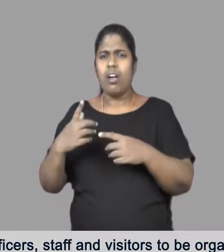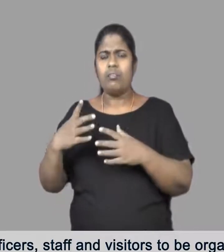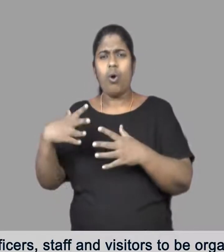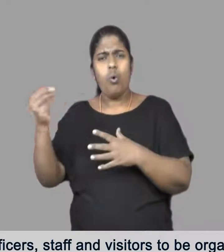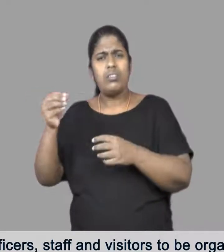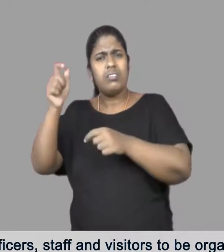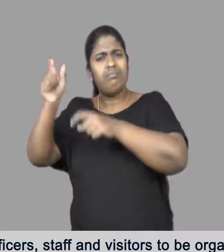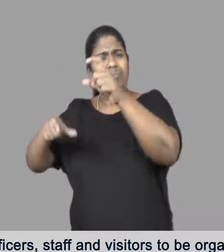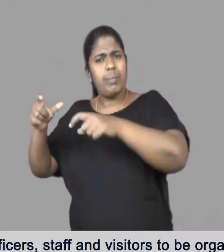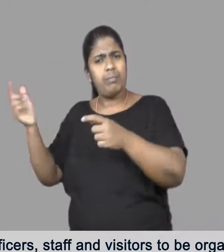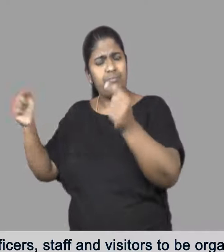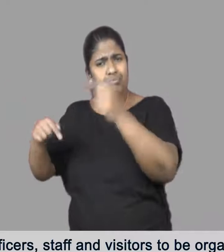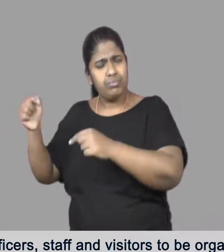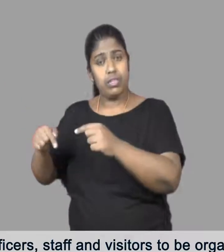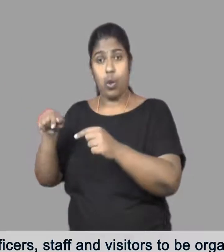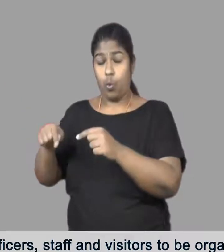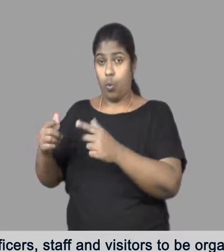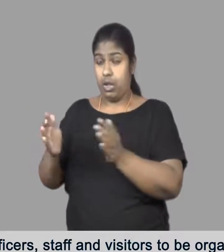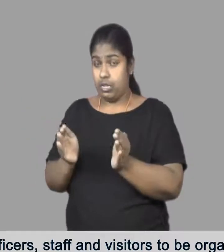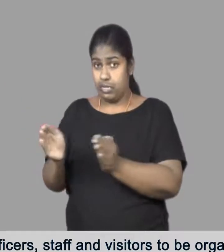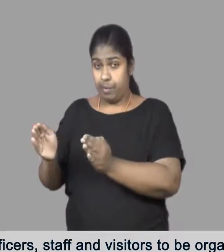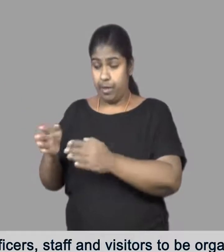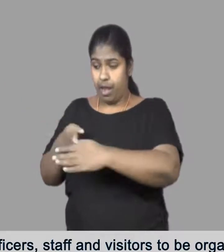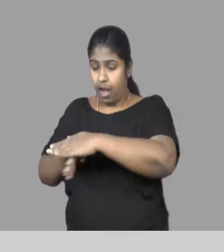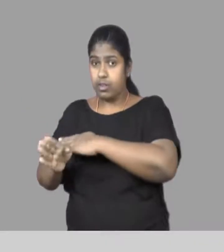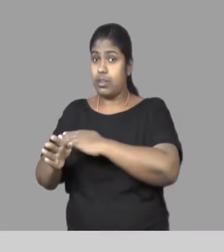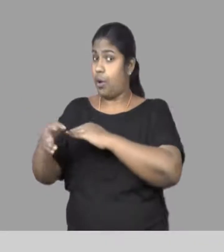visitors to be organized.